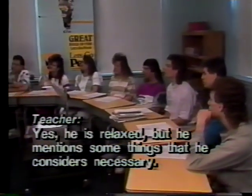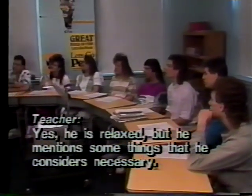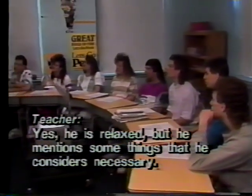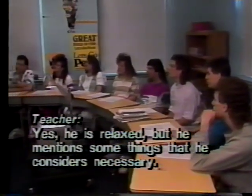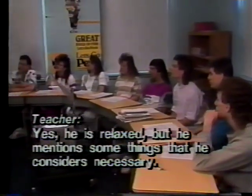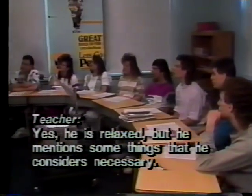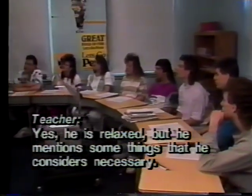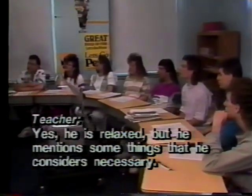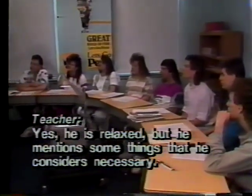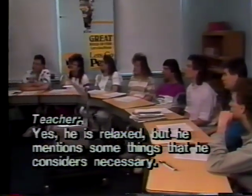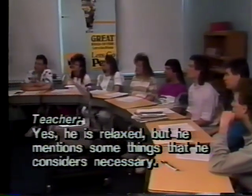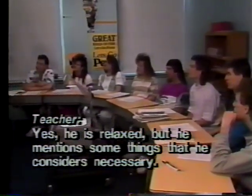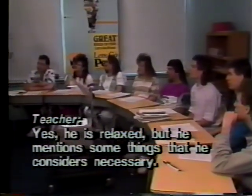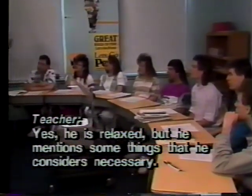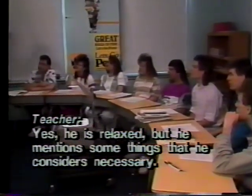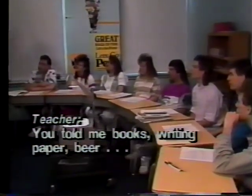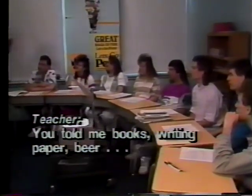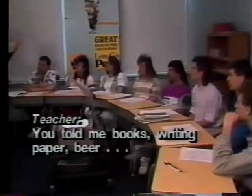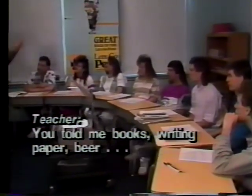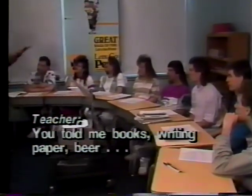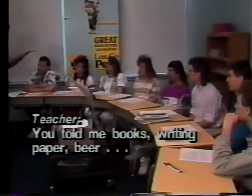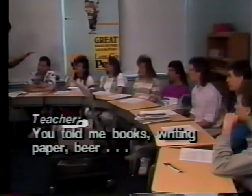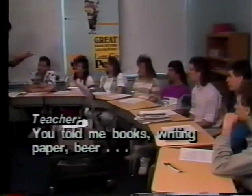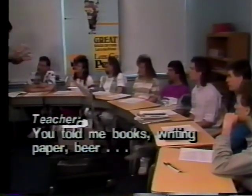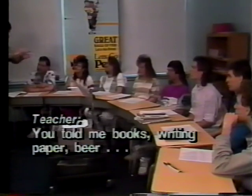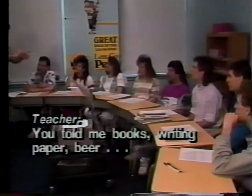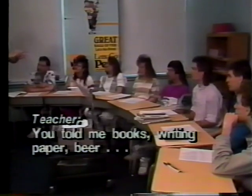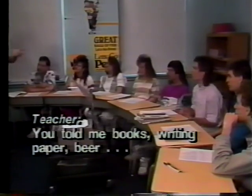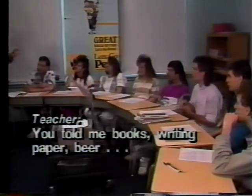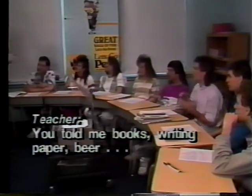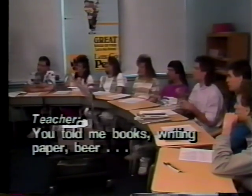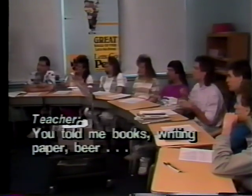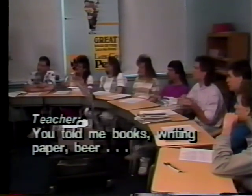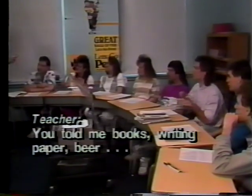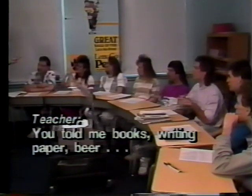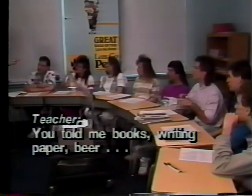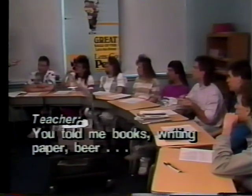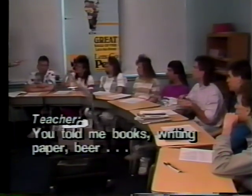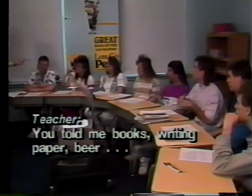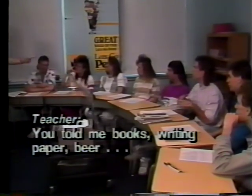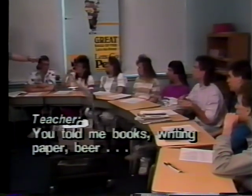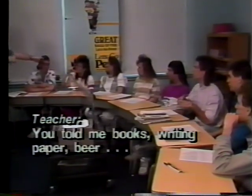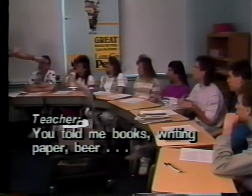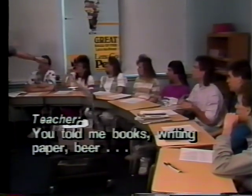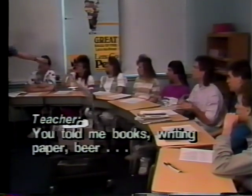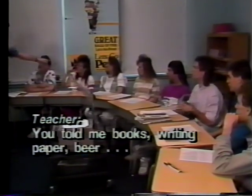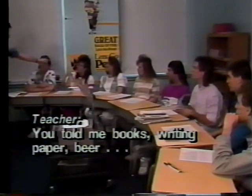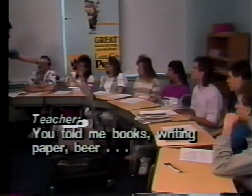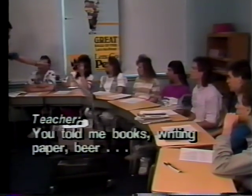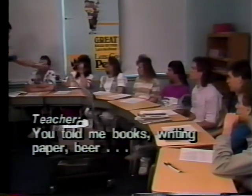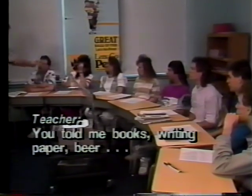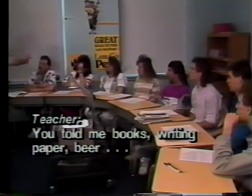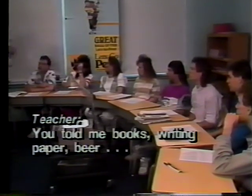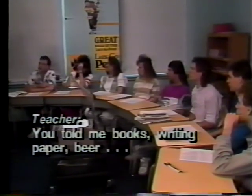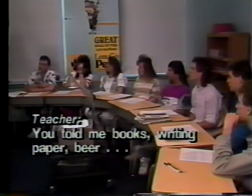necessary. What? You told me books, writing paper, beer.